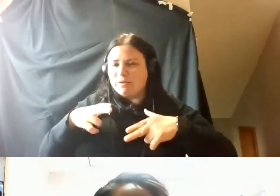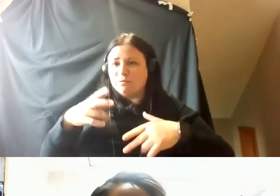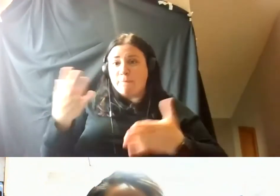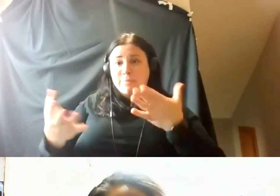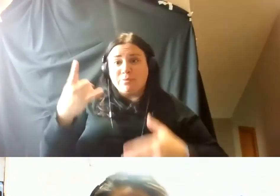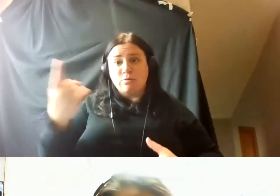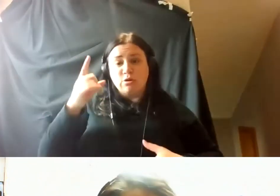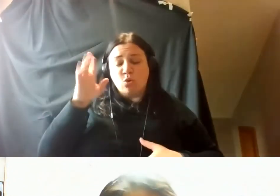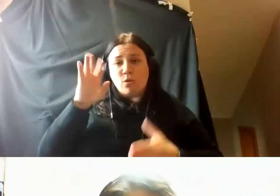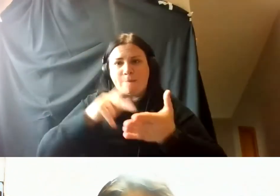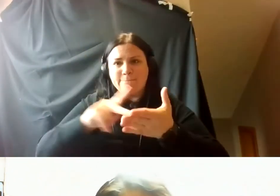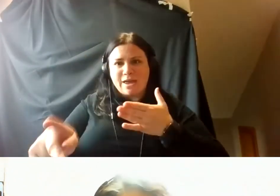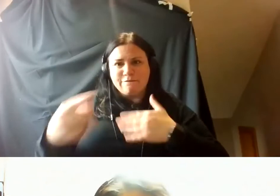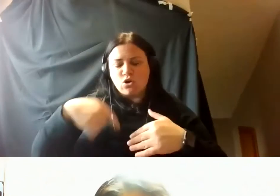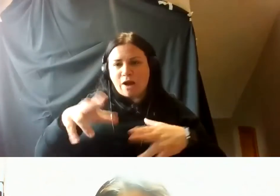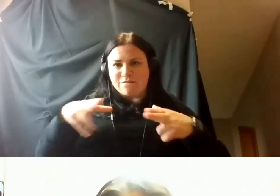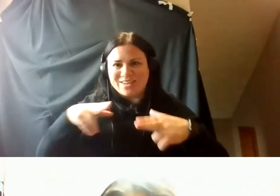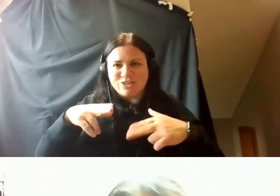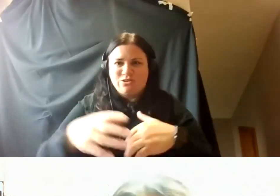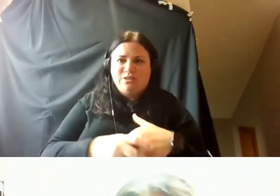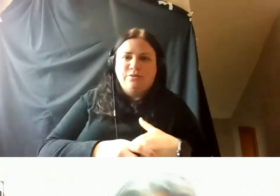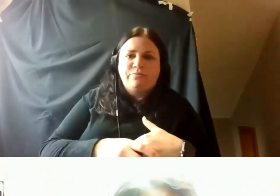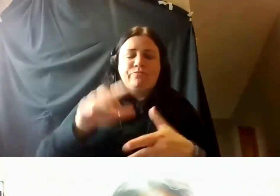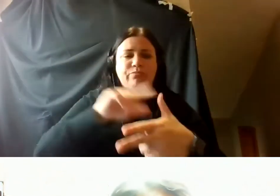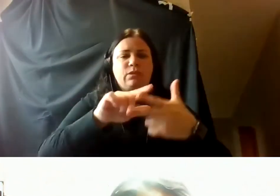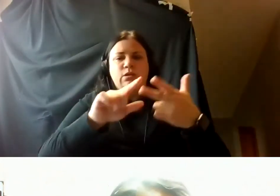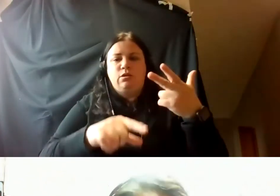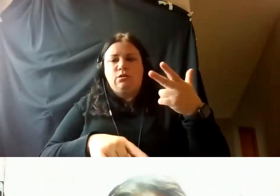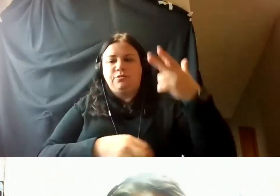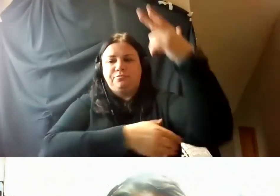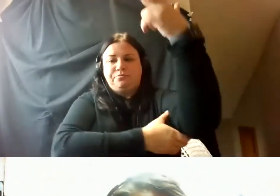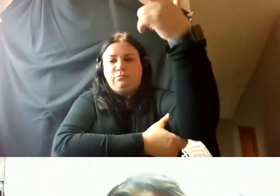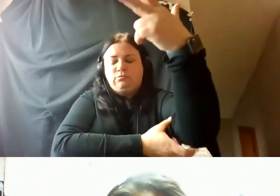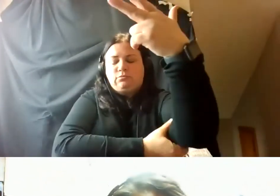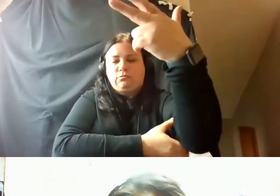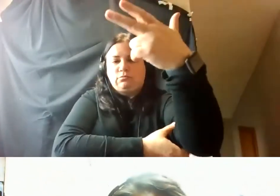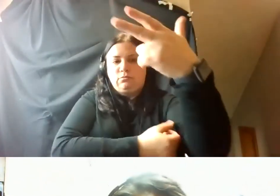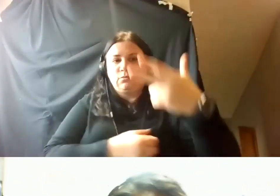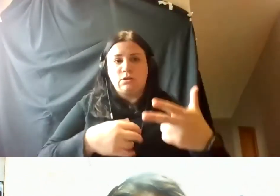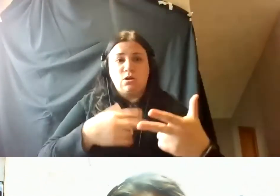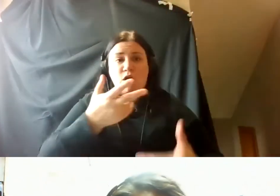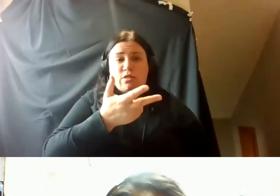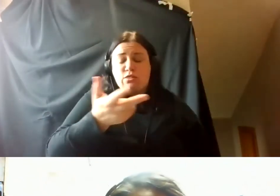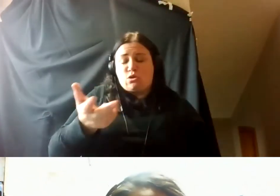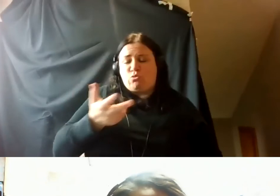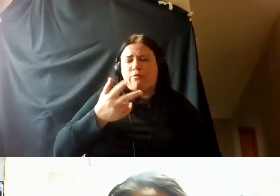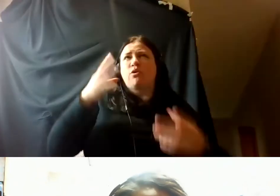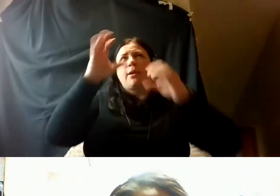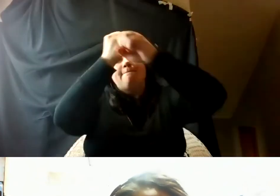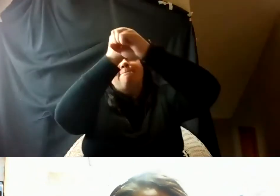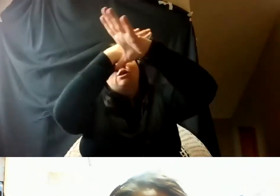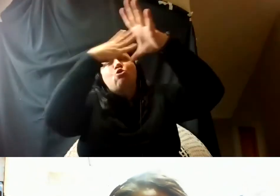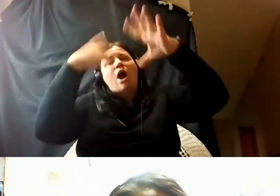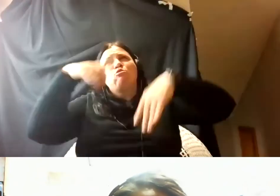dream vacation. So Carrie, Renata, and Renee, the three of us are going to picture our dream